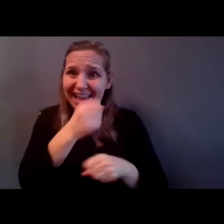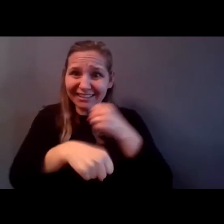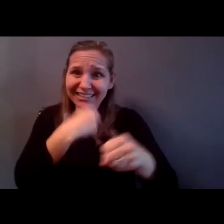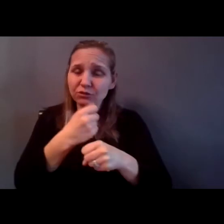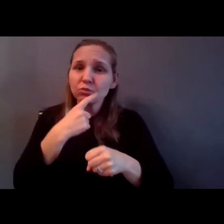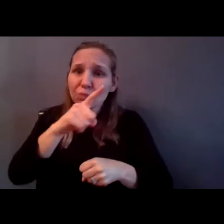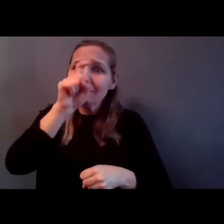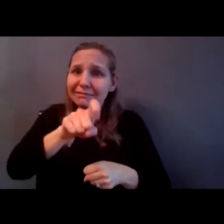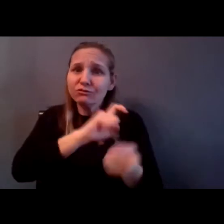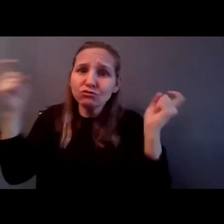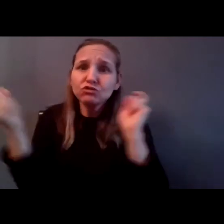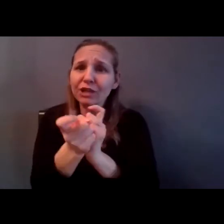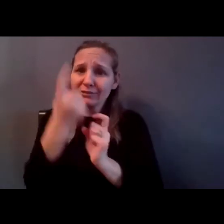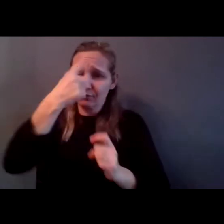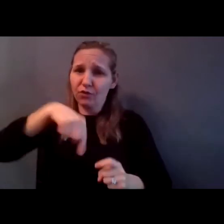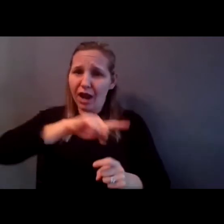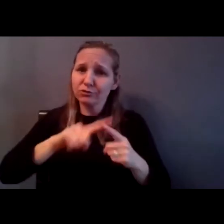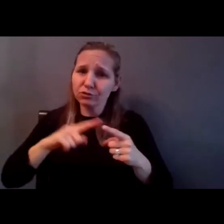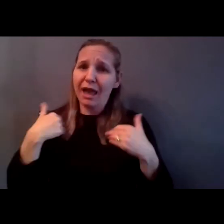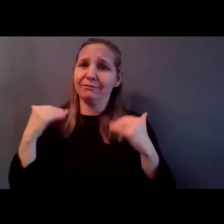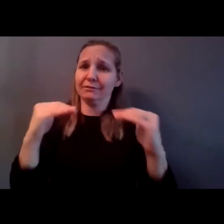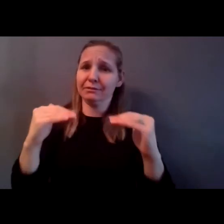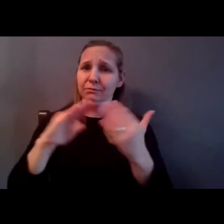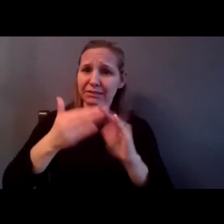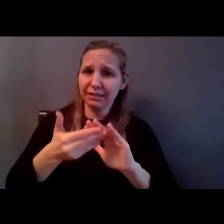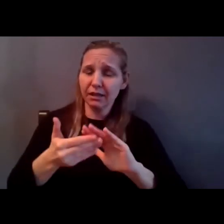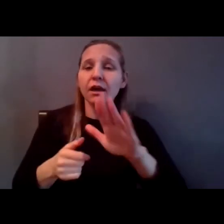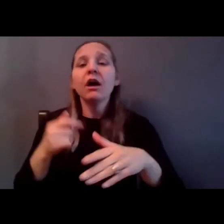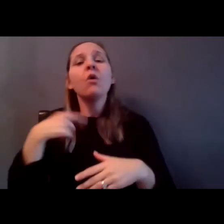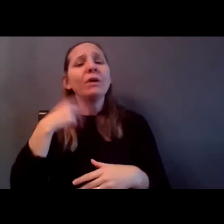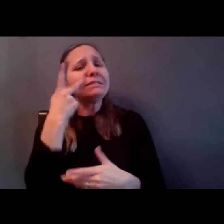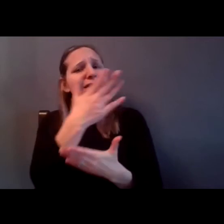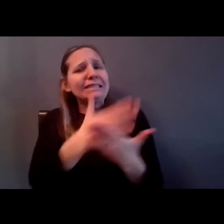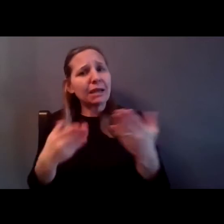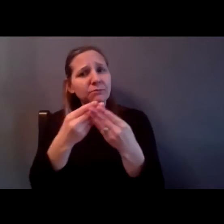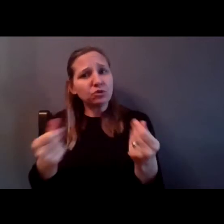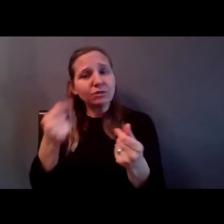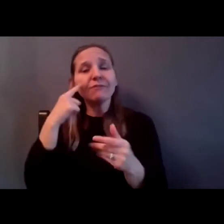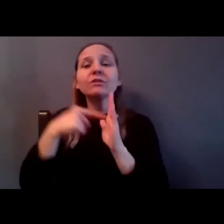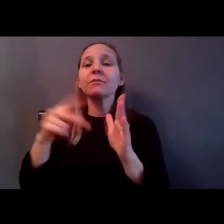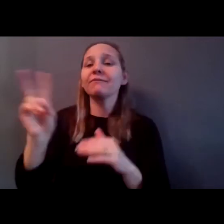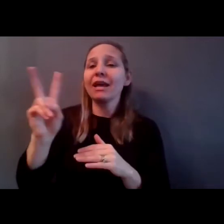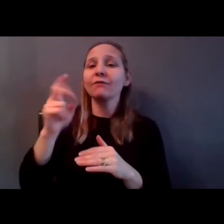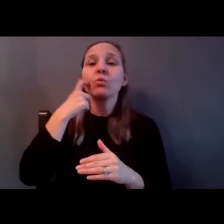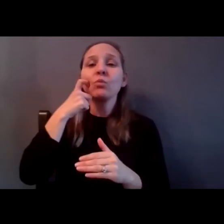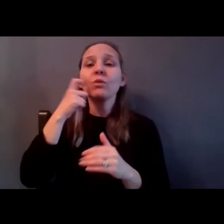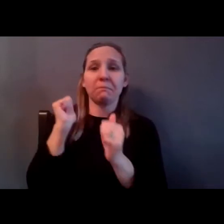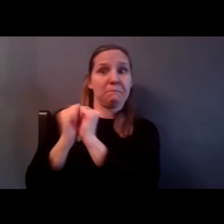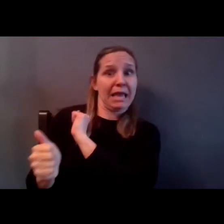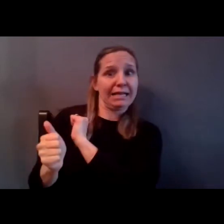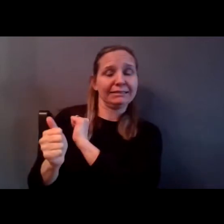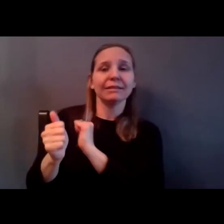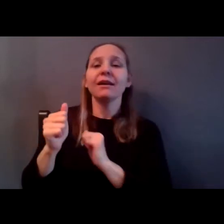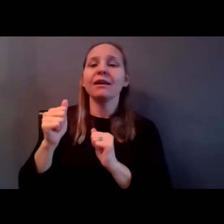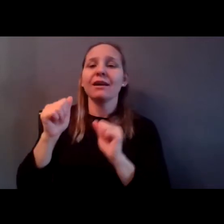city. That being said, we are seeing some solutions like Vancouver's recently passed Climate Emergency Action Plan, which meet